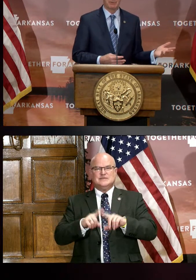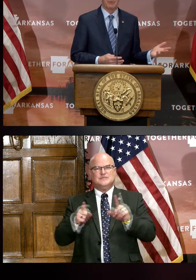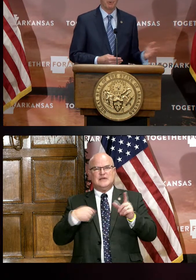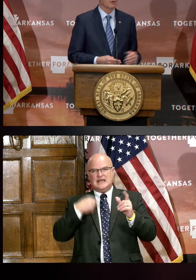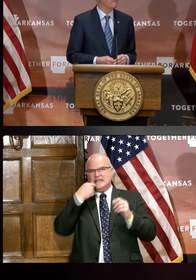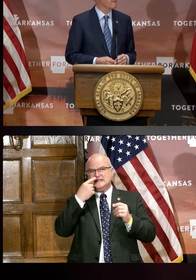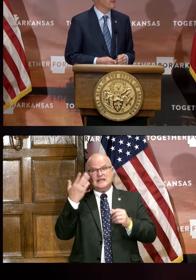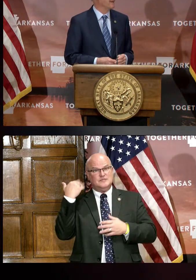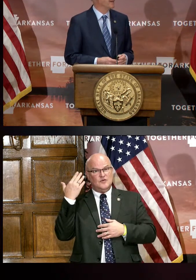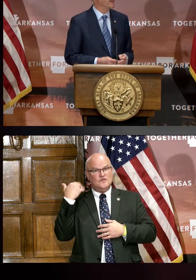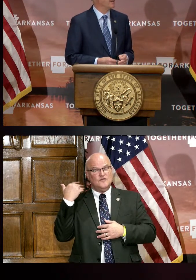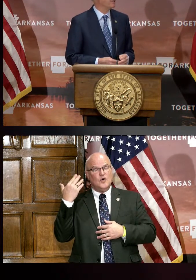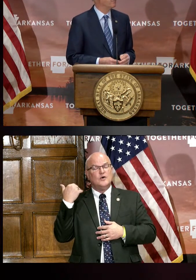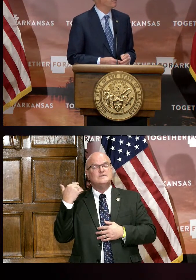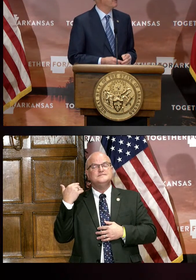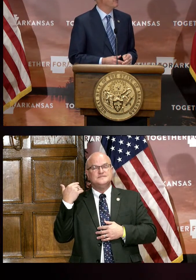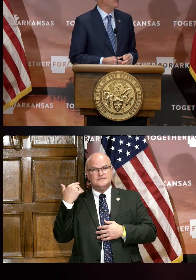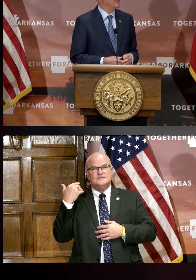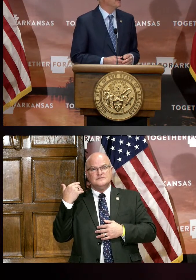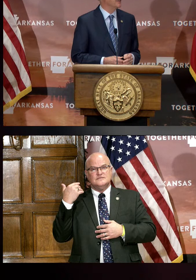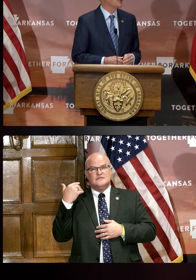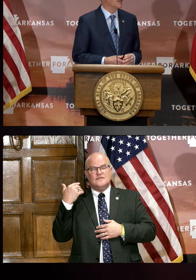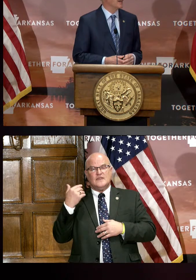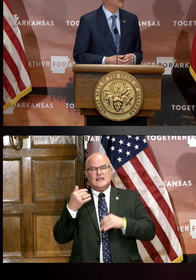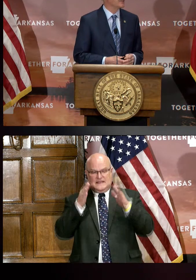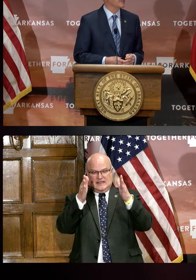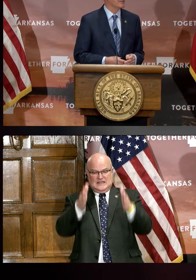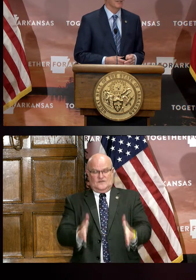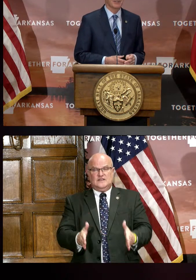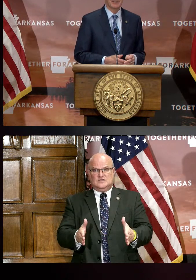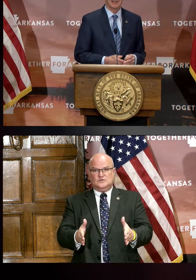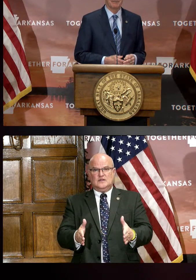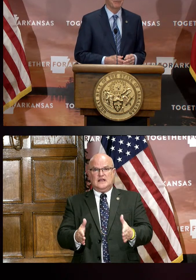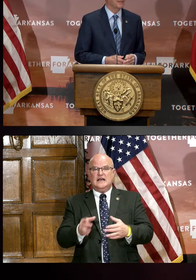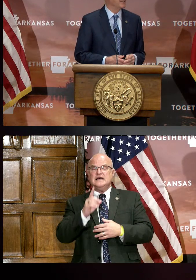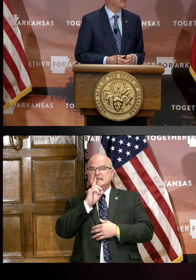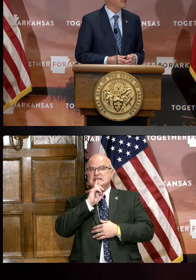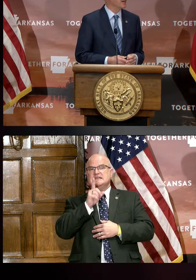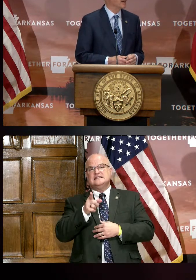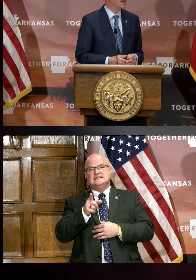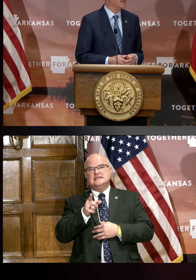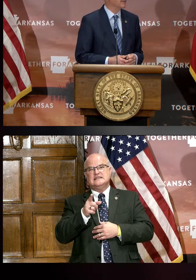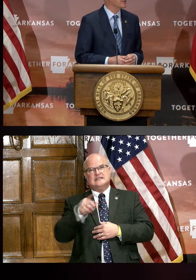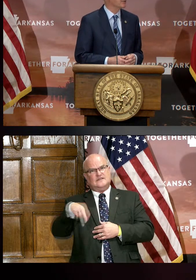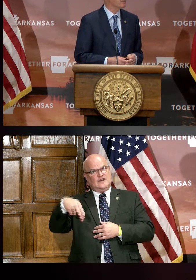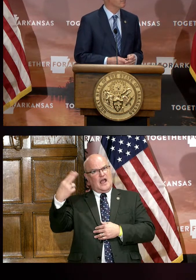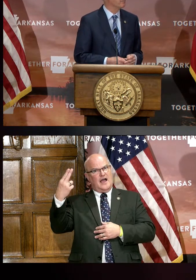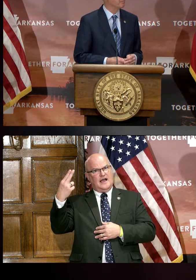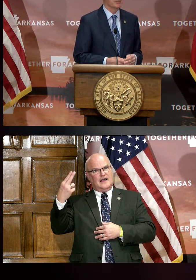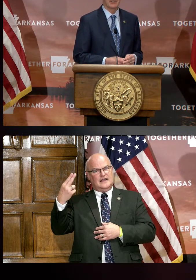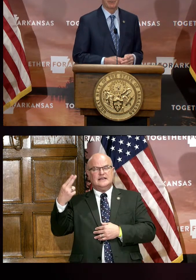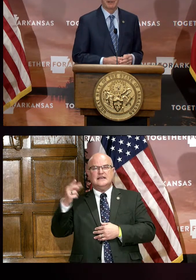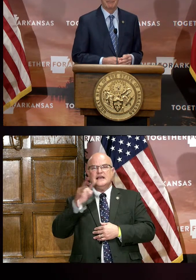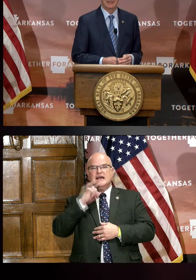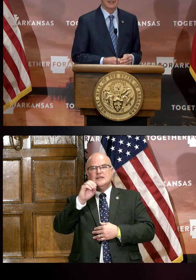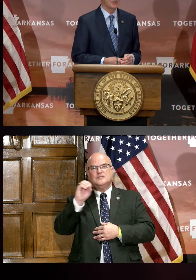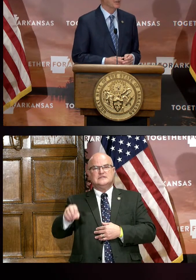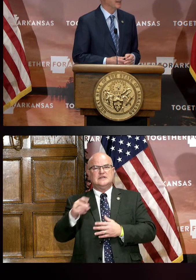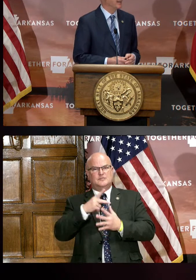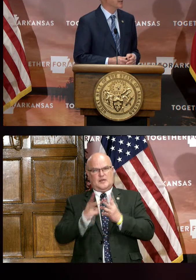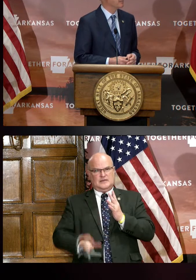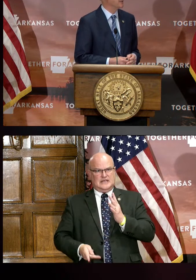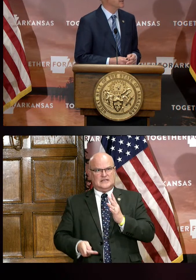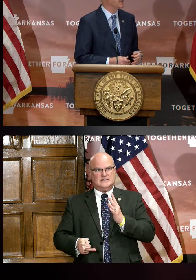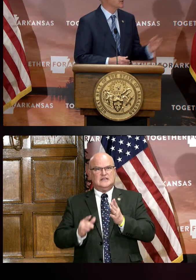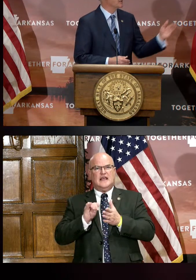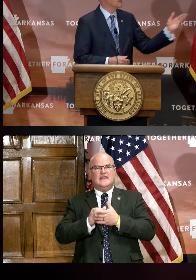as I've pointed out before, the individualized is getting very high as to the percent of the population